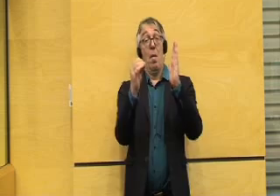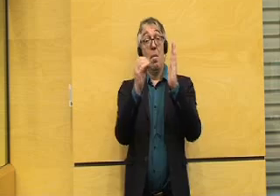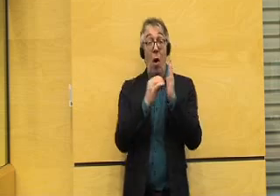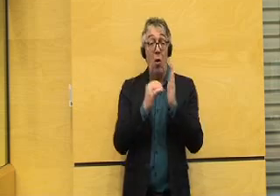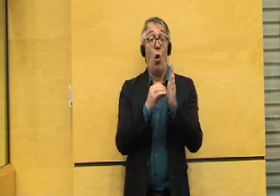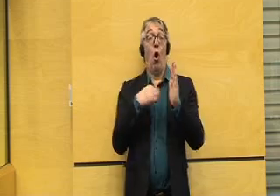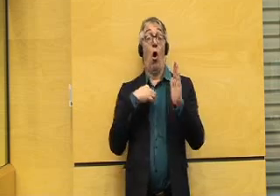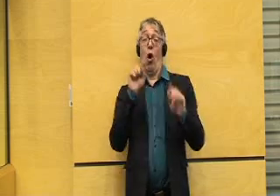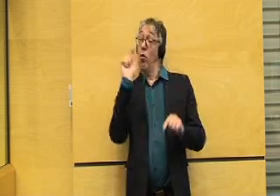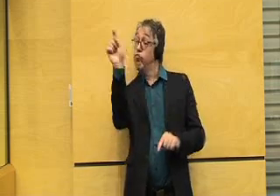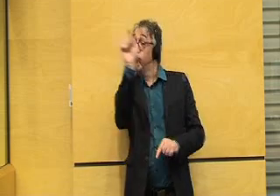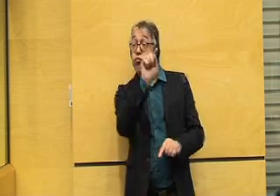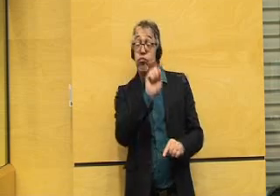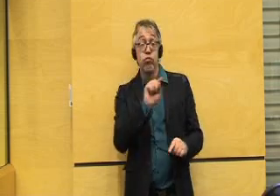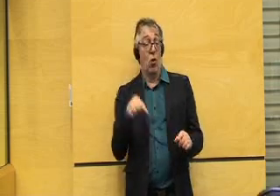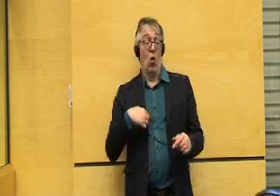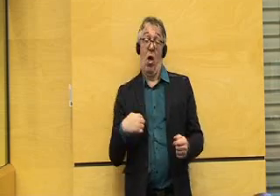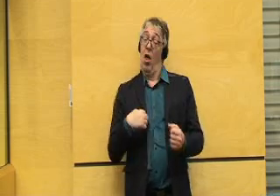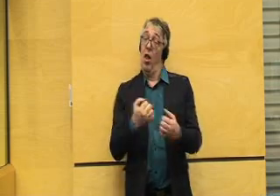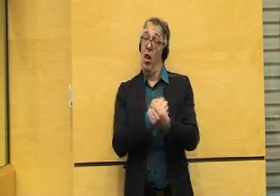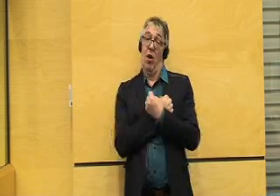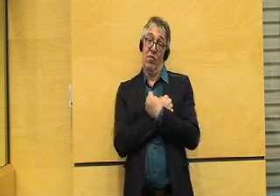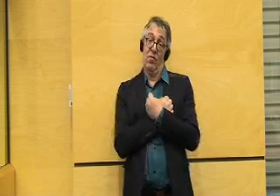sites, but